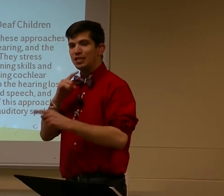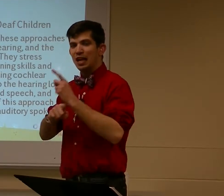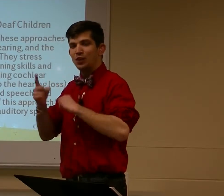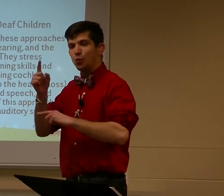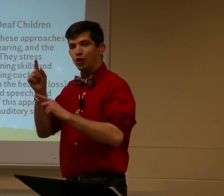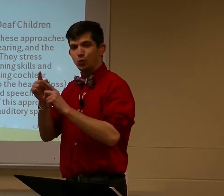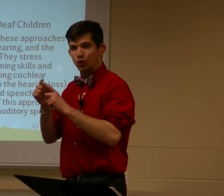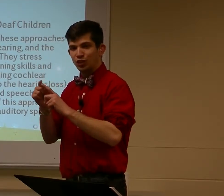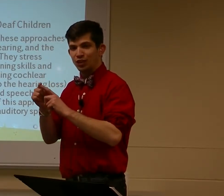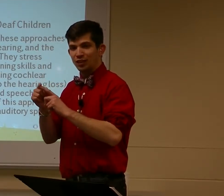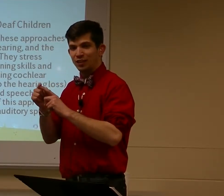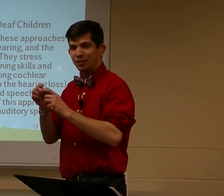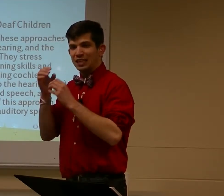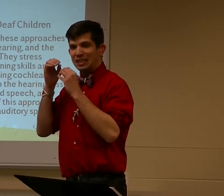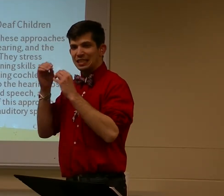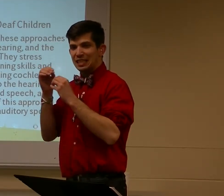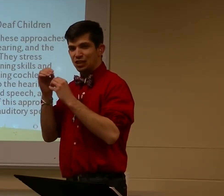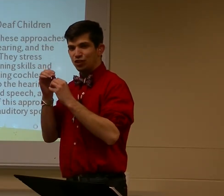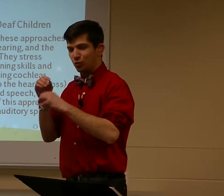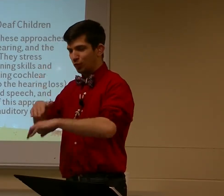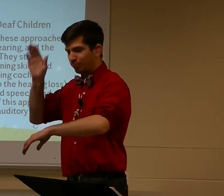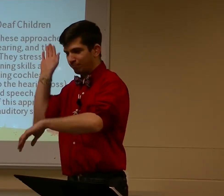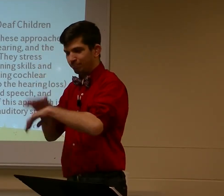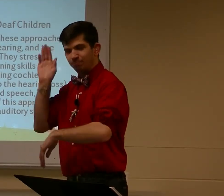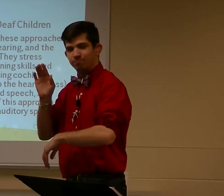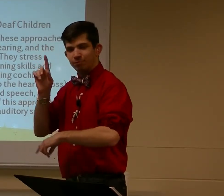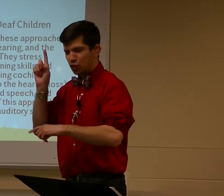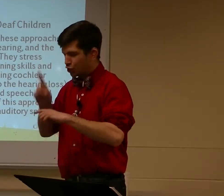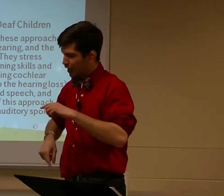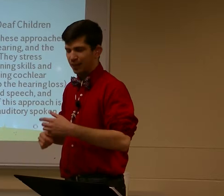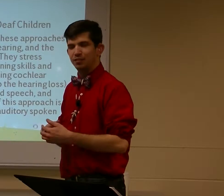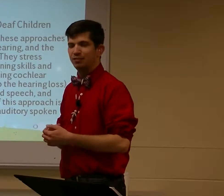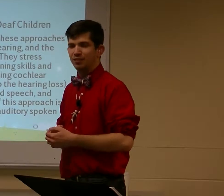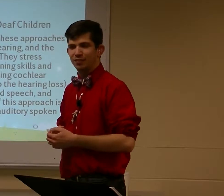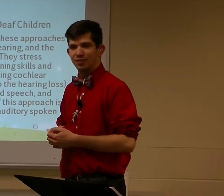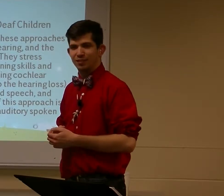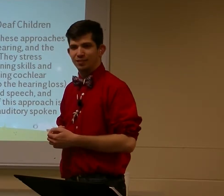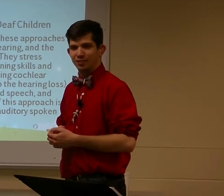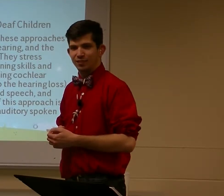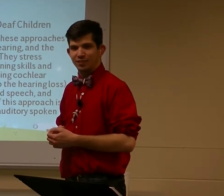sign one word, teacher will can't.